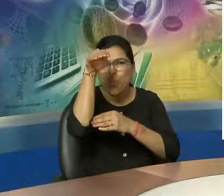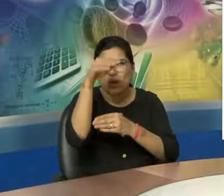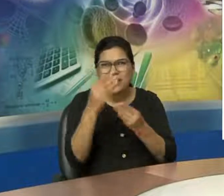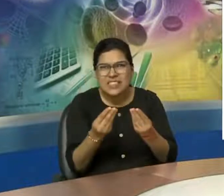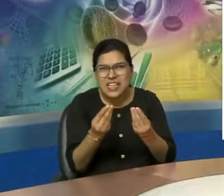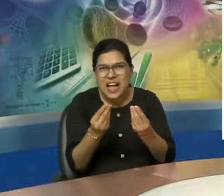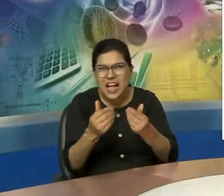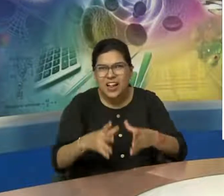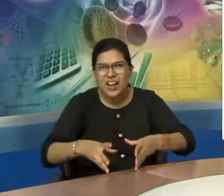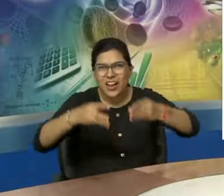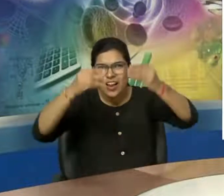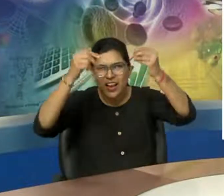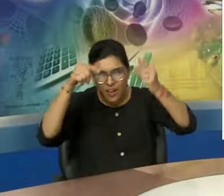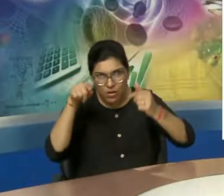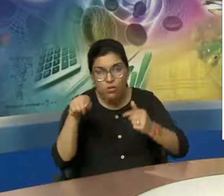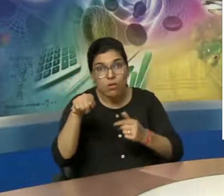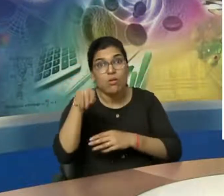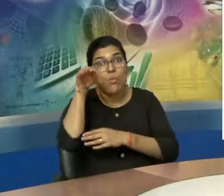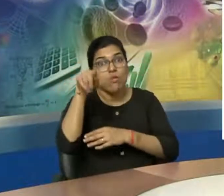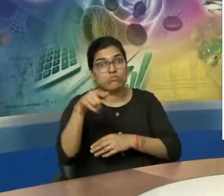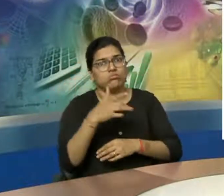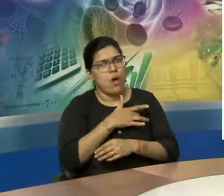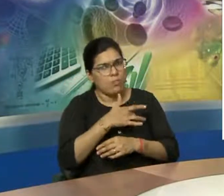Desert animals have